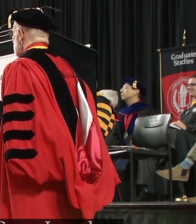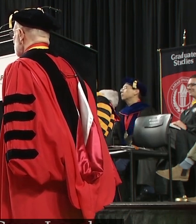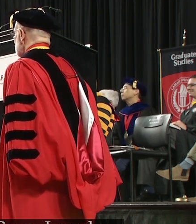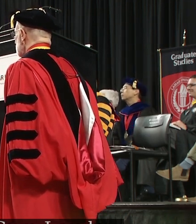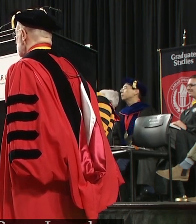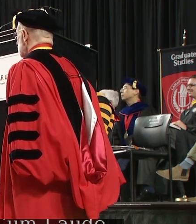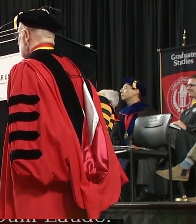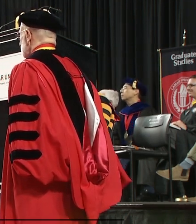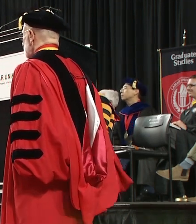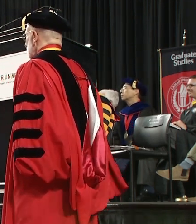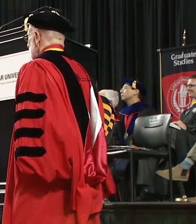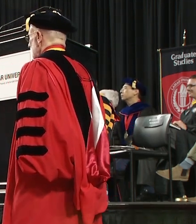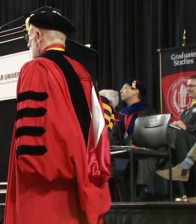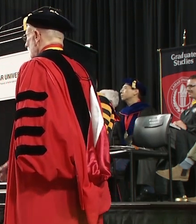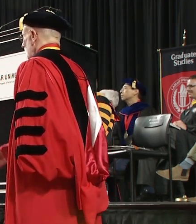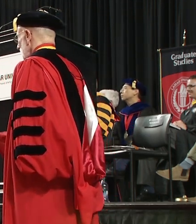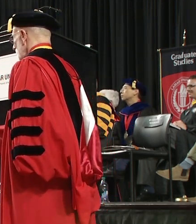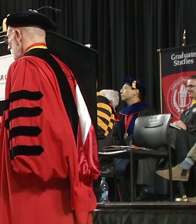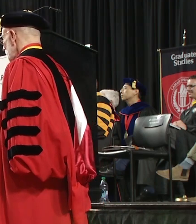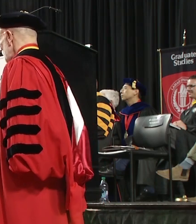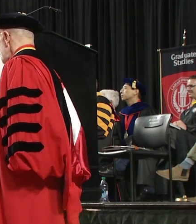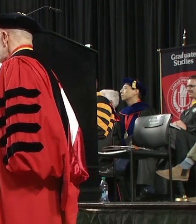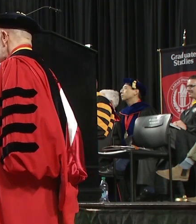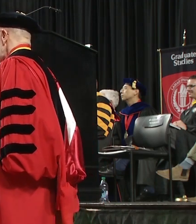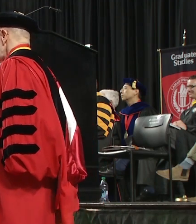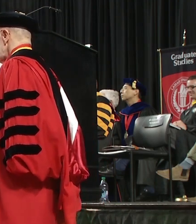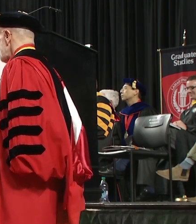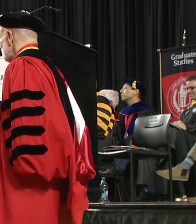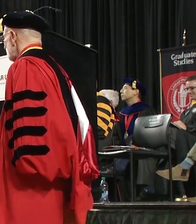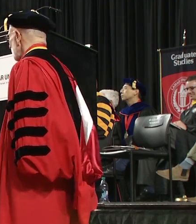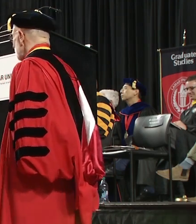Megan Elizabeth Gallier.